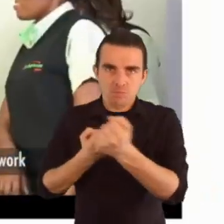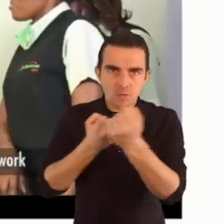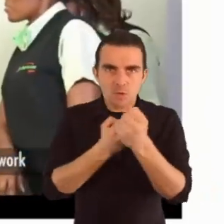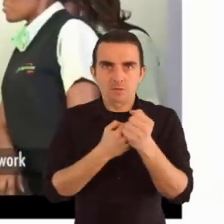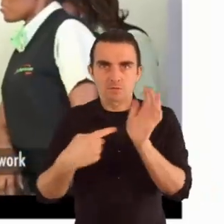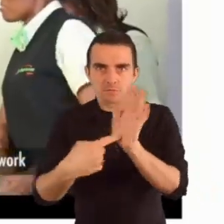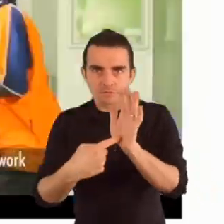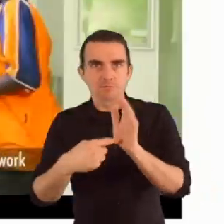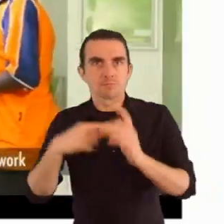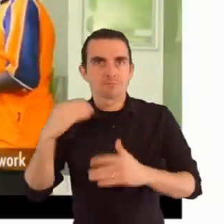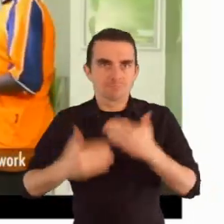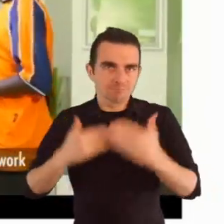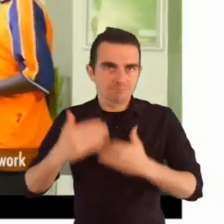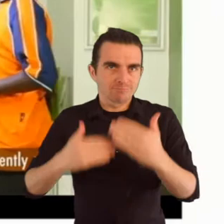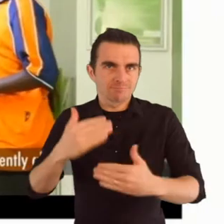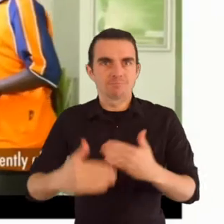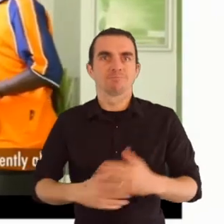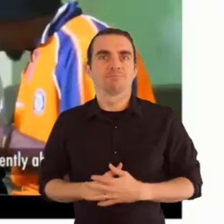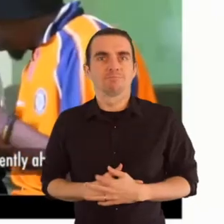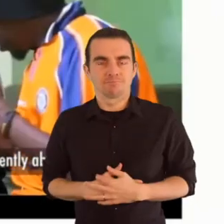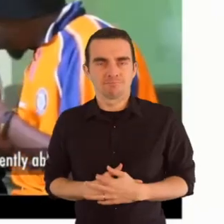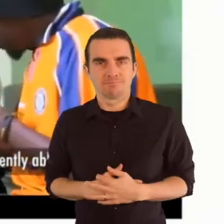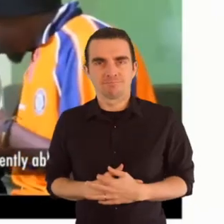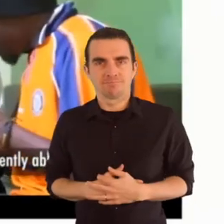find passion in my work by